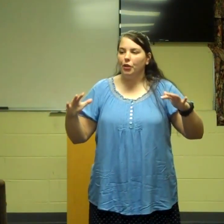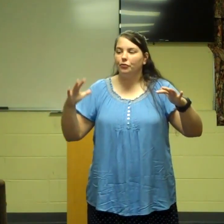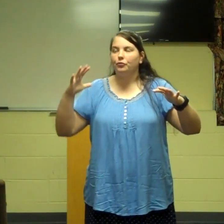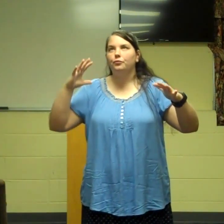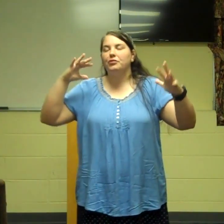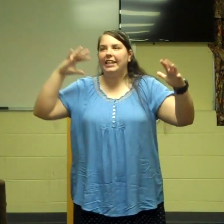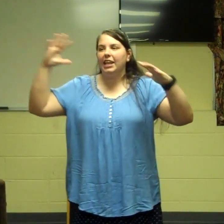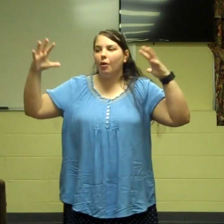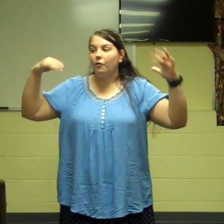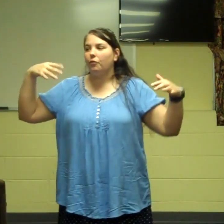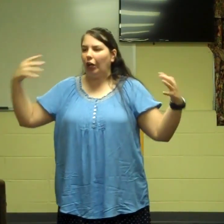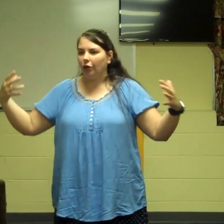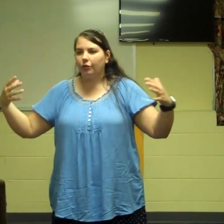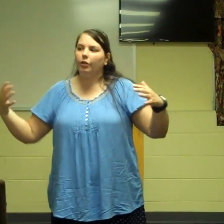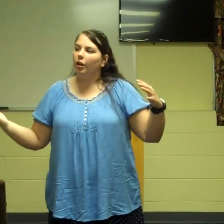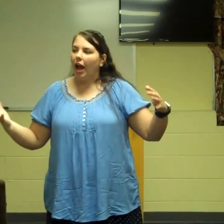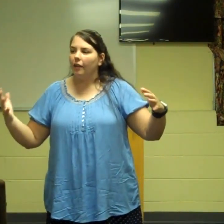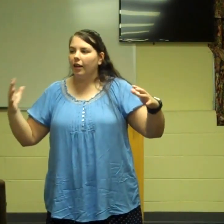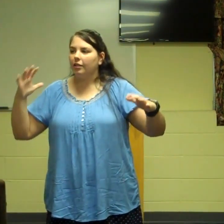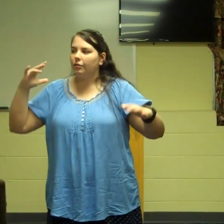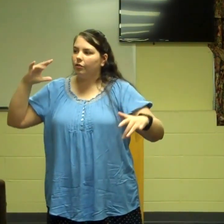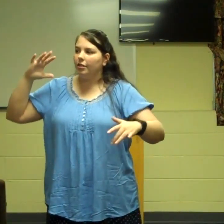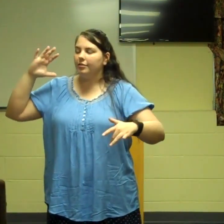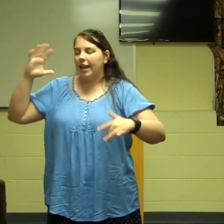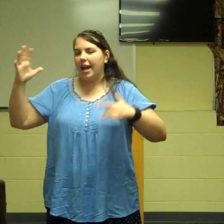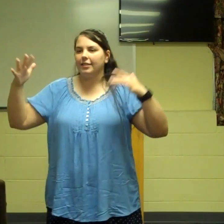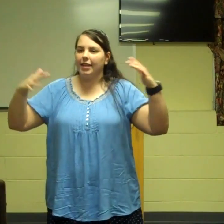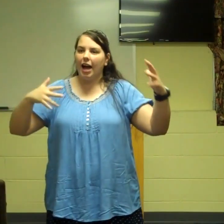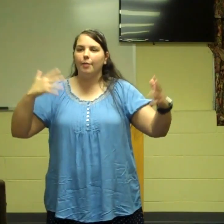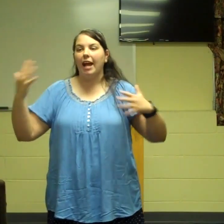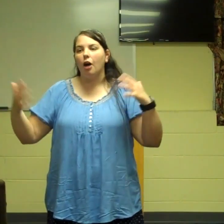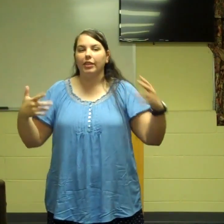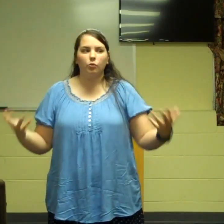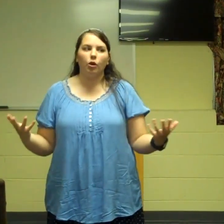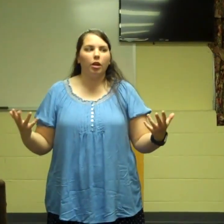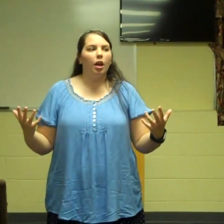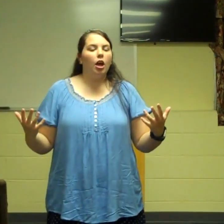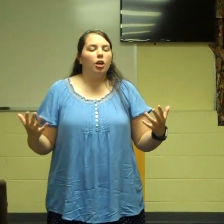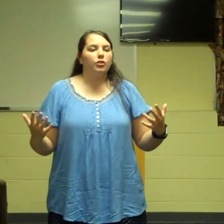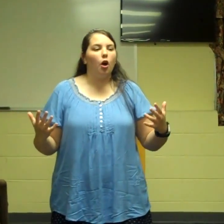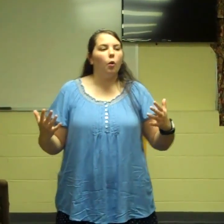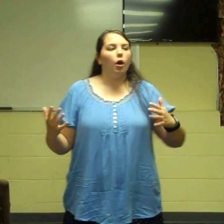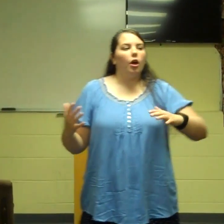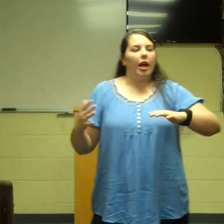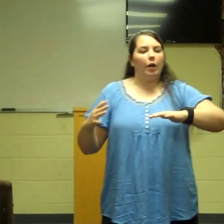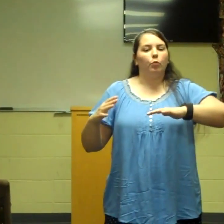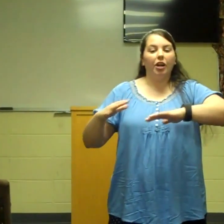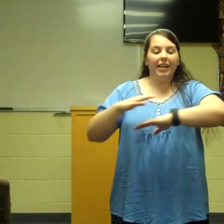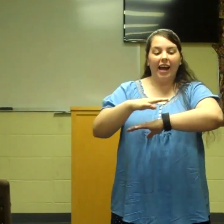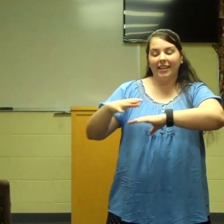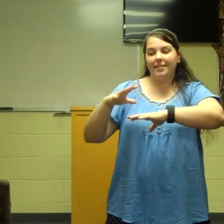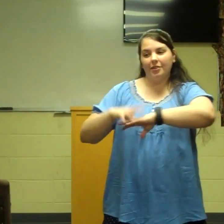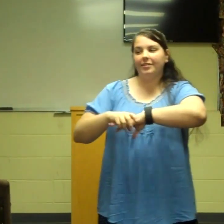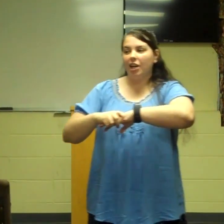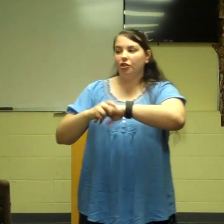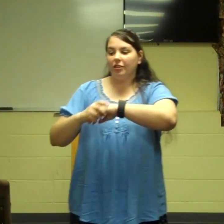the scheme of the earth and like the day and time and how things work. So we're going to kind of like set the stage.